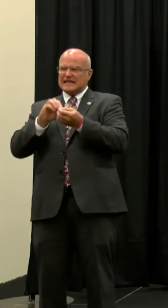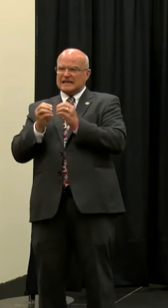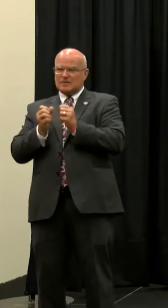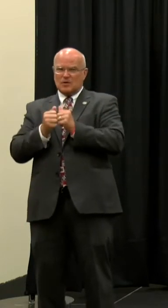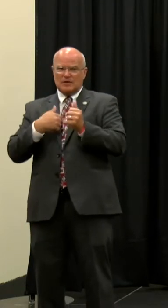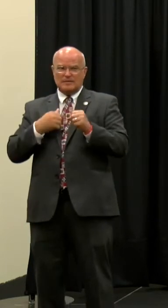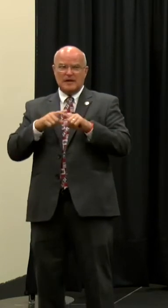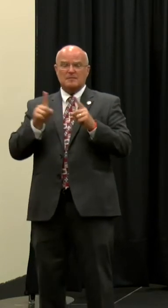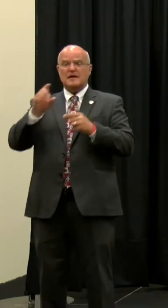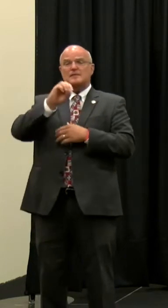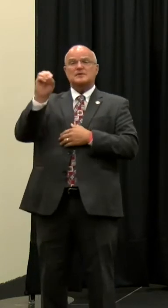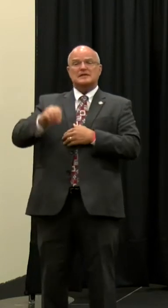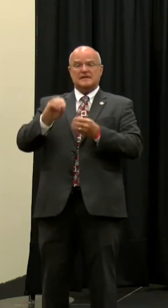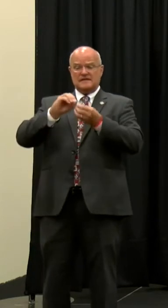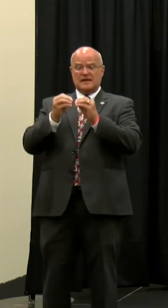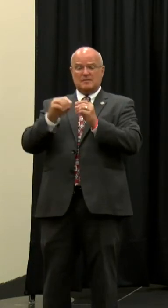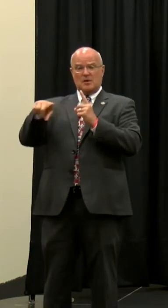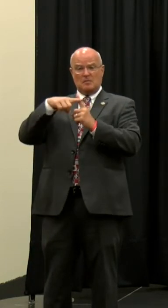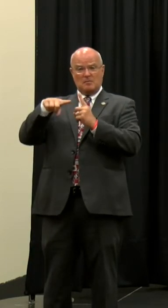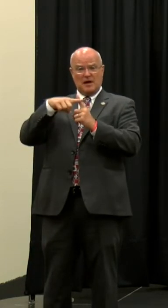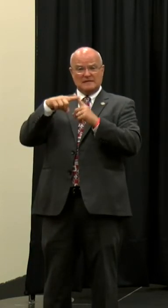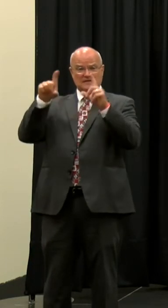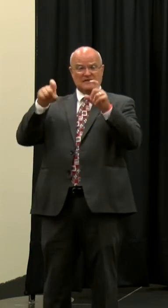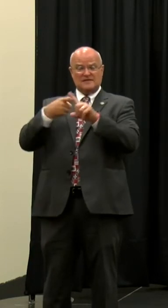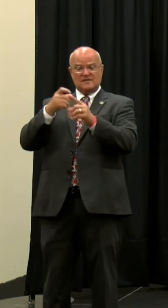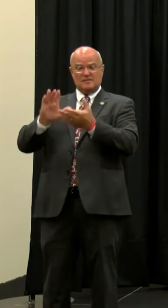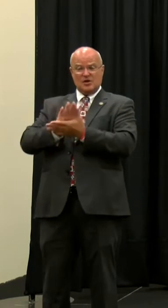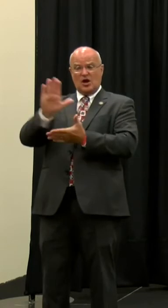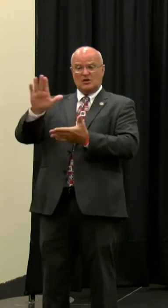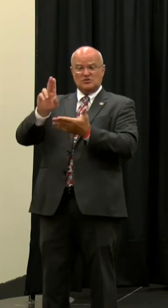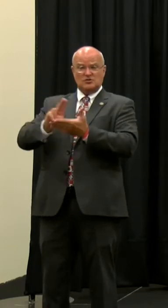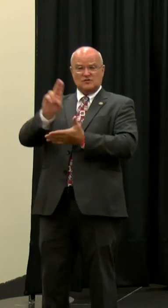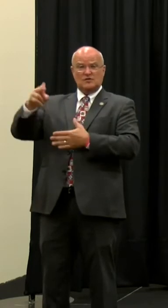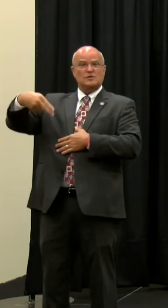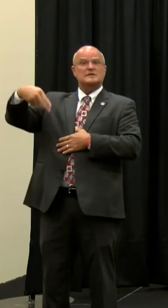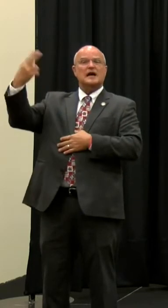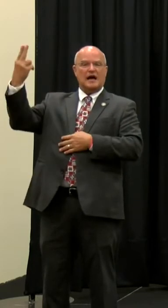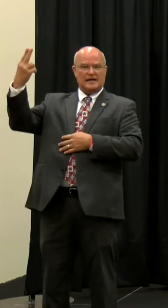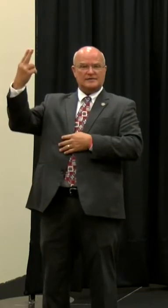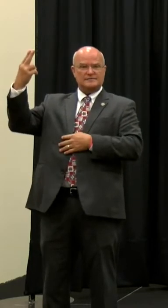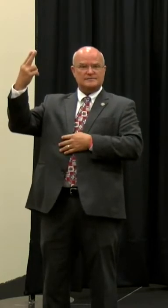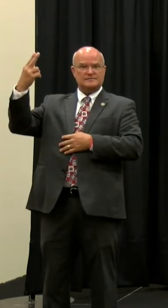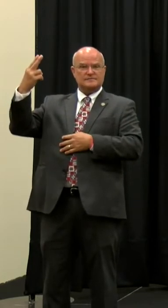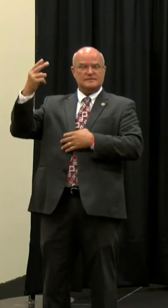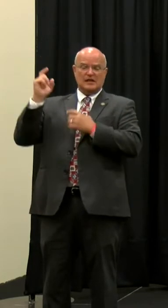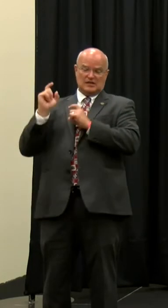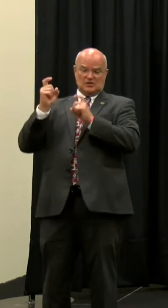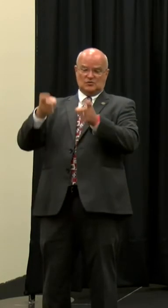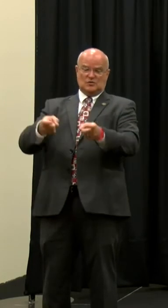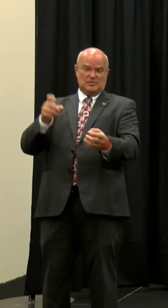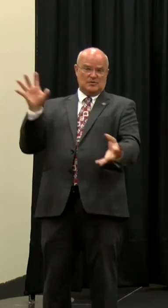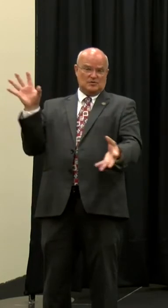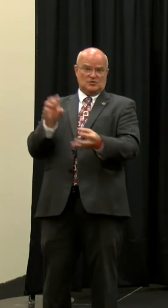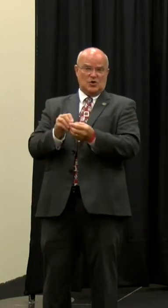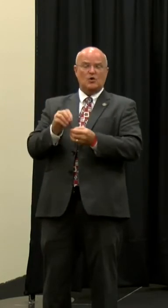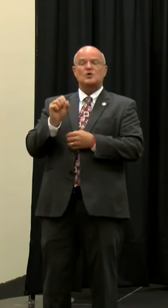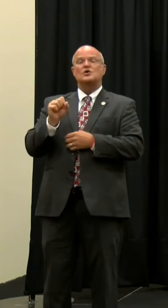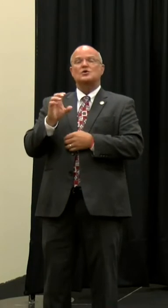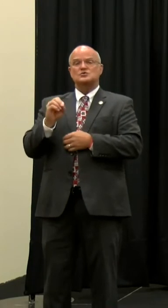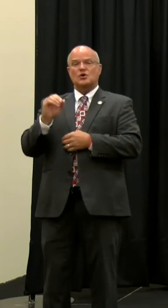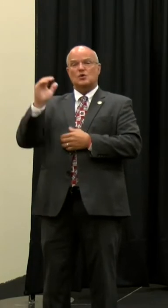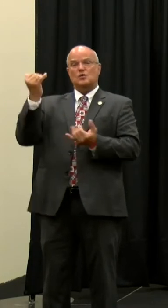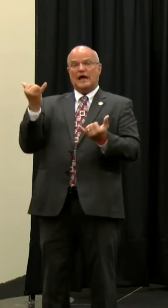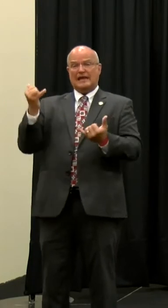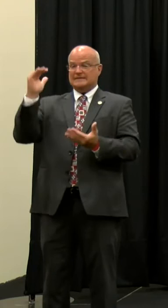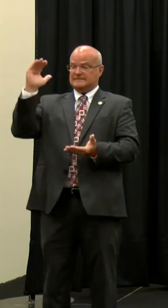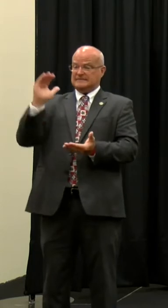the percentage of the number of positive tests from colleges and universities was higher, contributing to the total. So it's